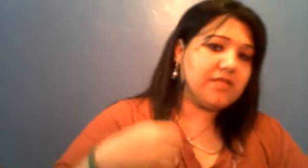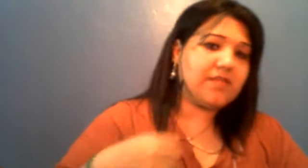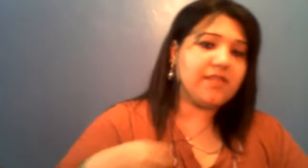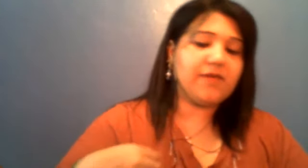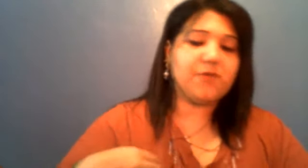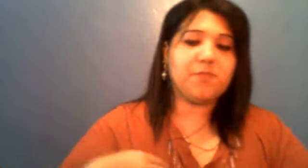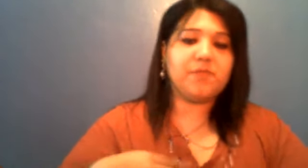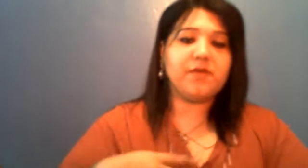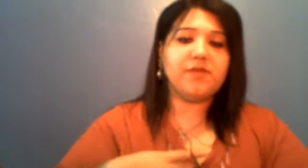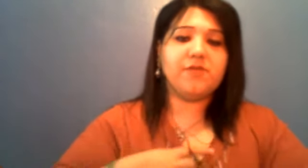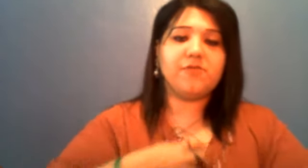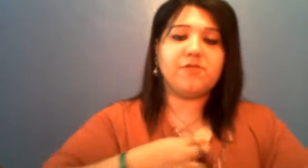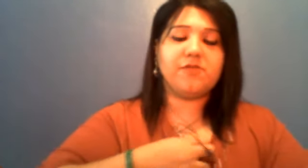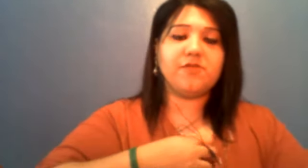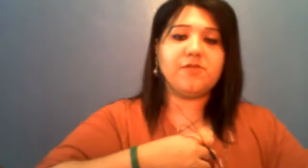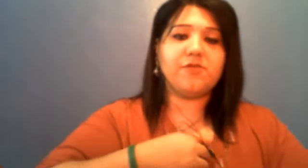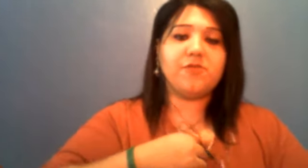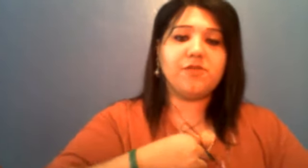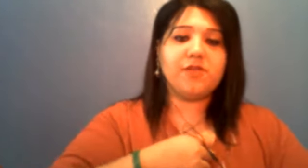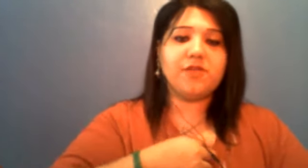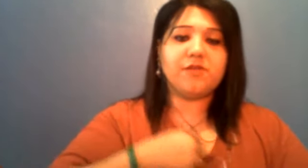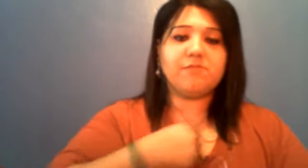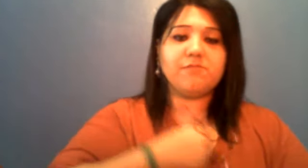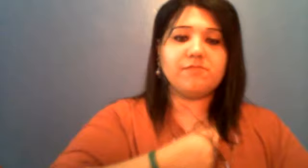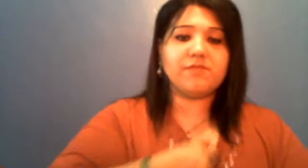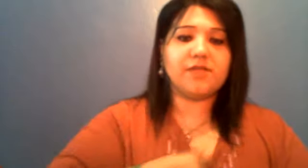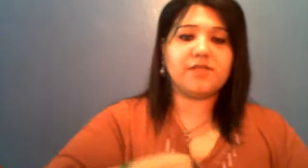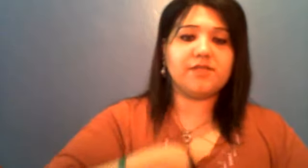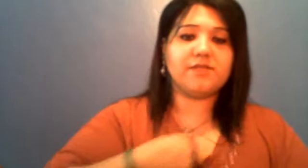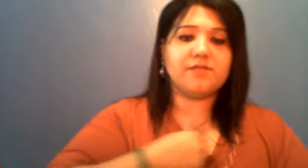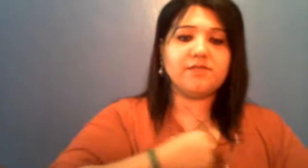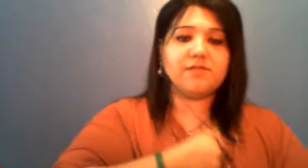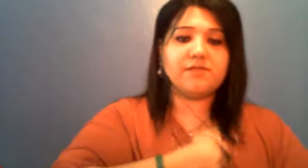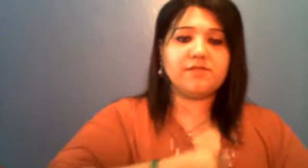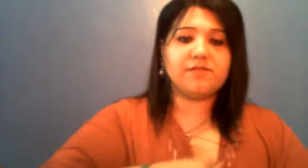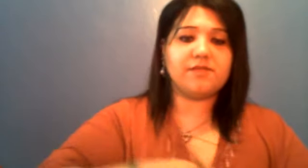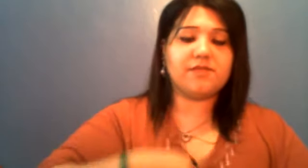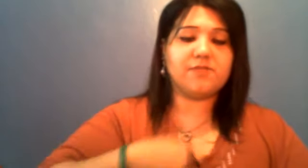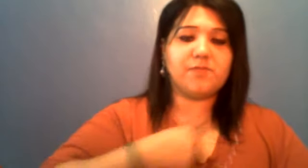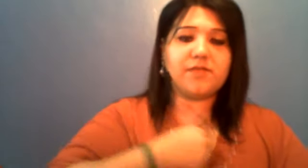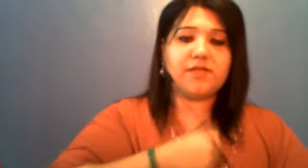son's therapy used to teach him, like this. This is please.